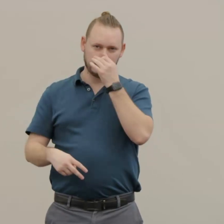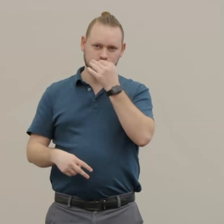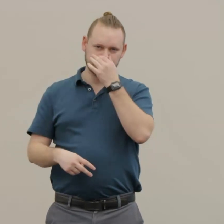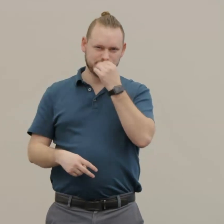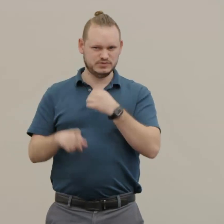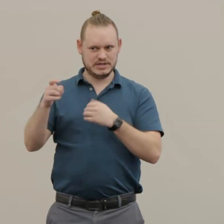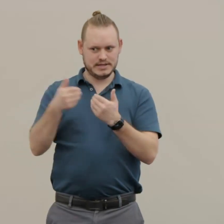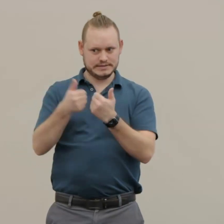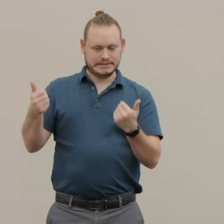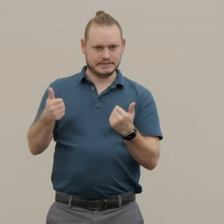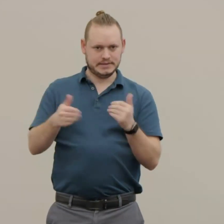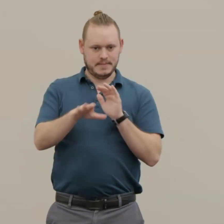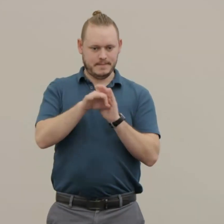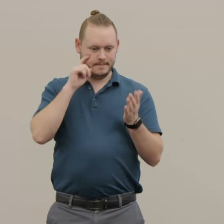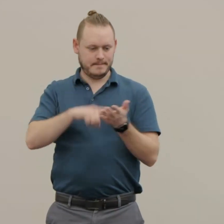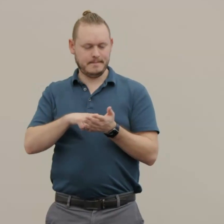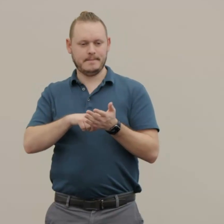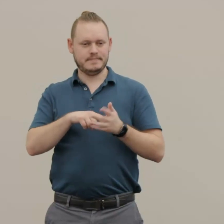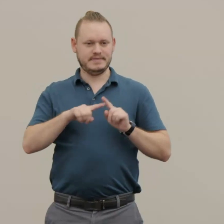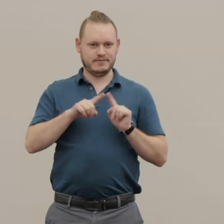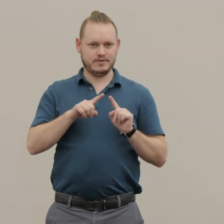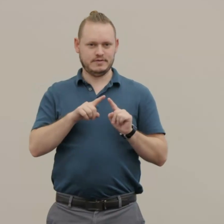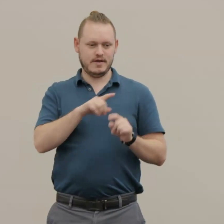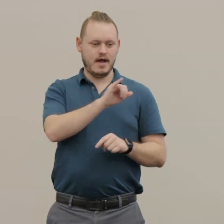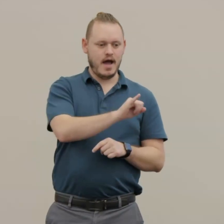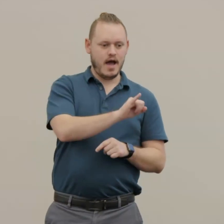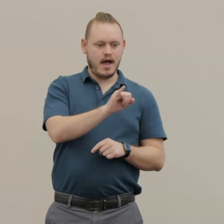that distinction to pick up the difference between